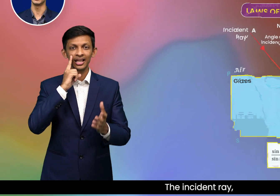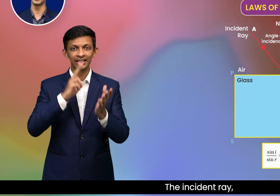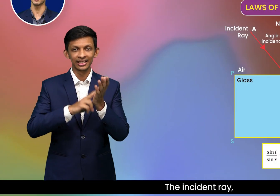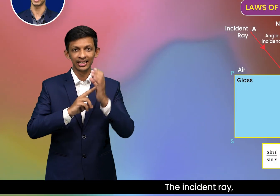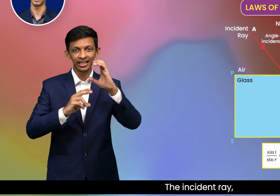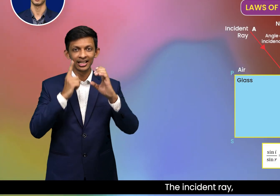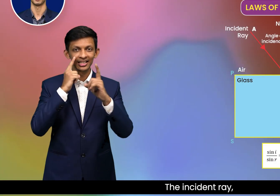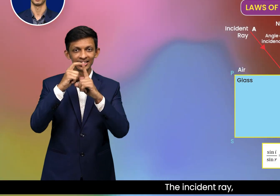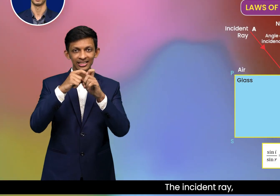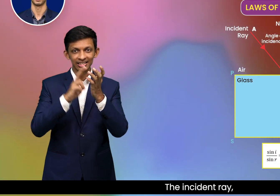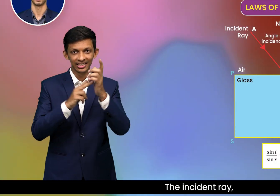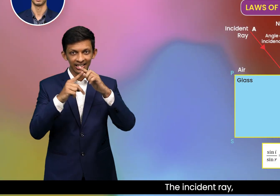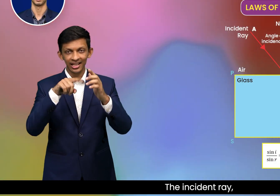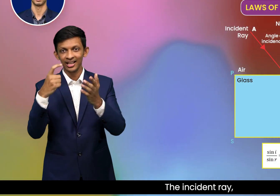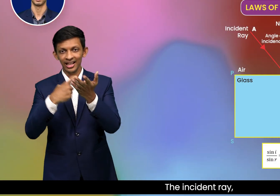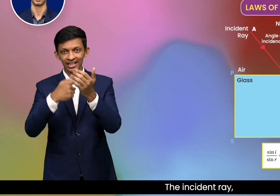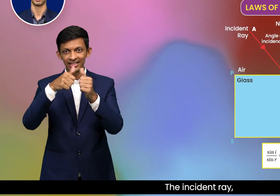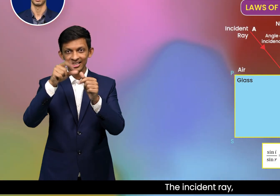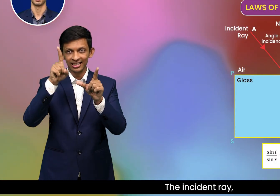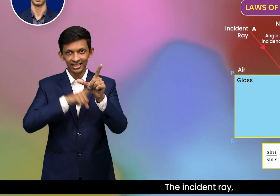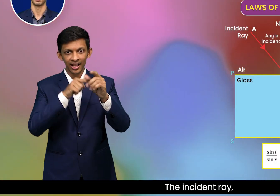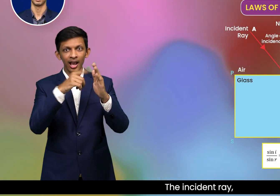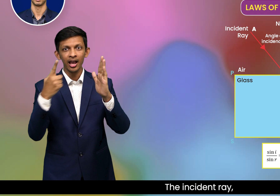The incident ray